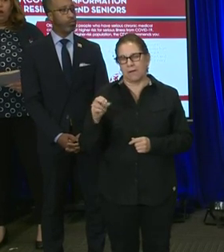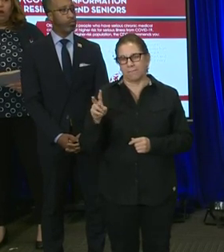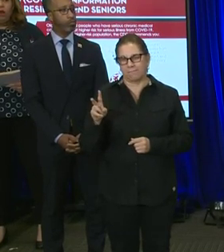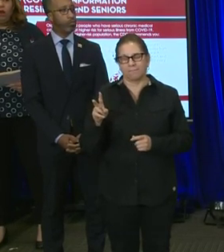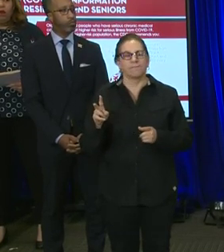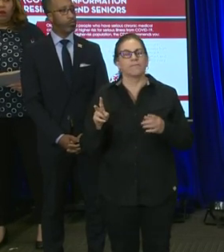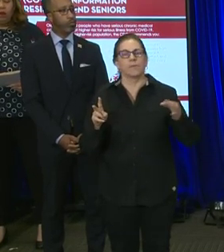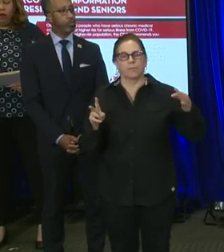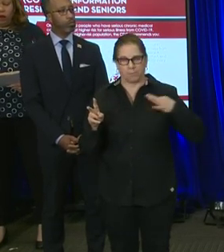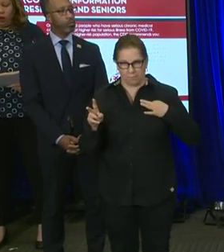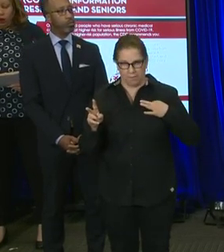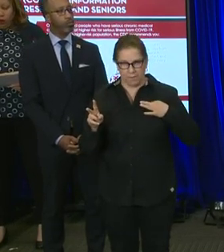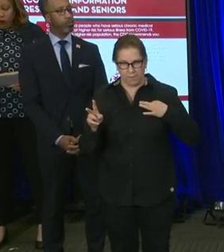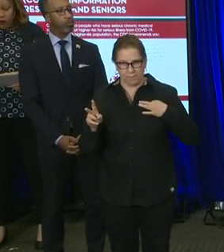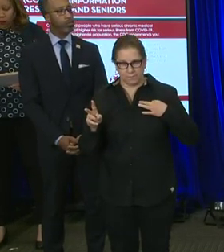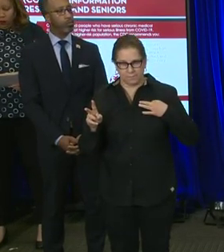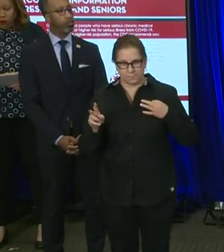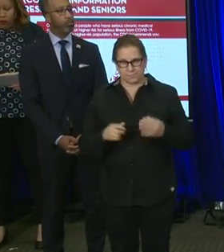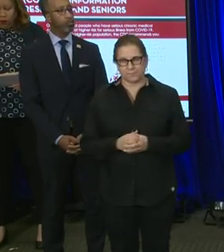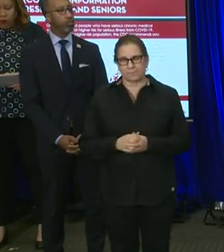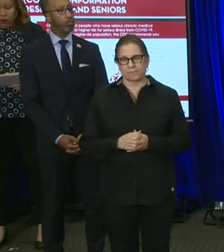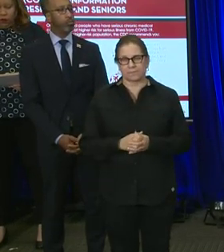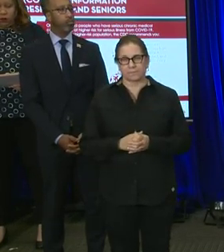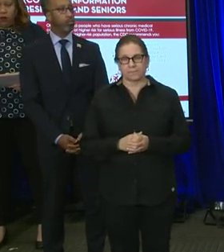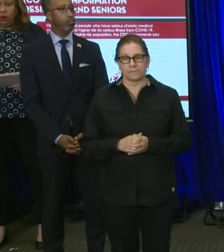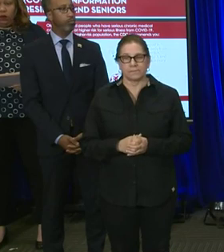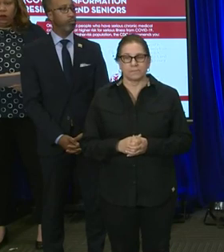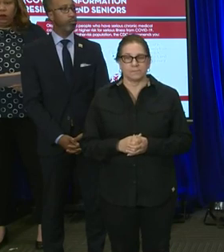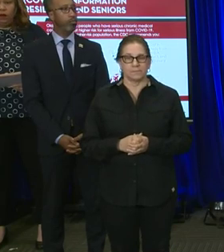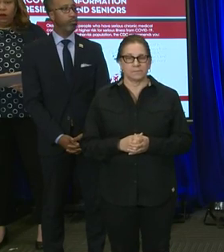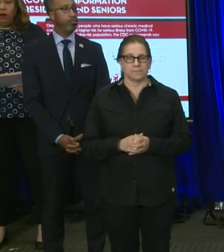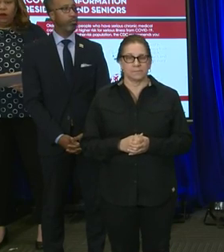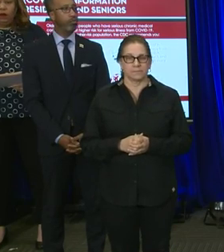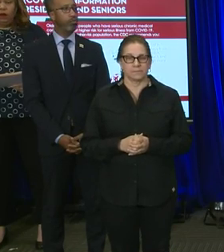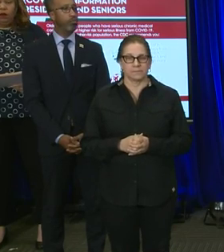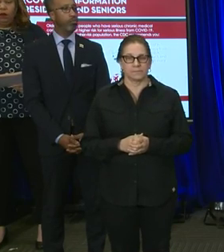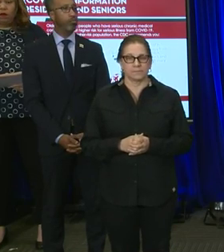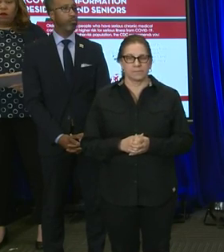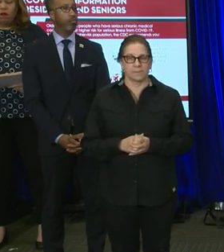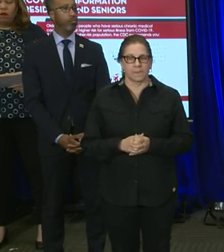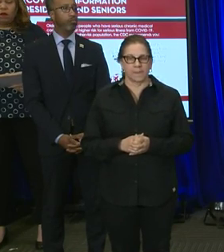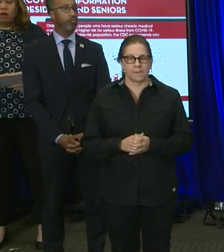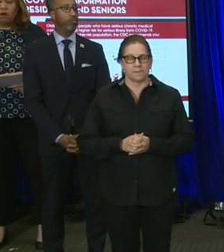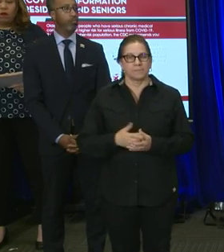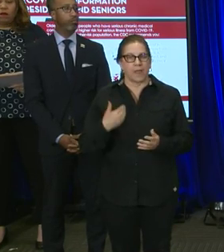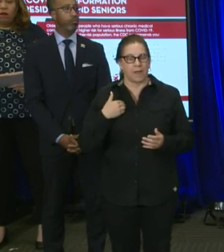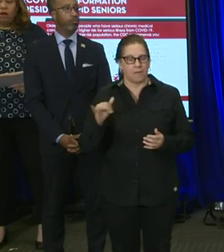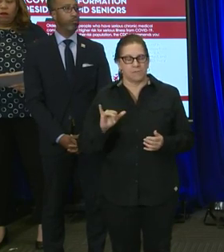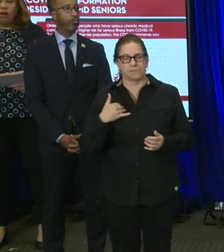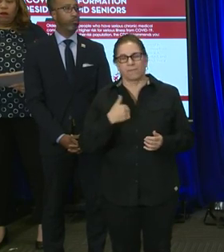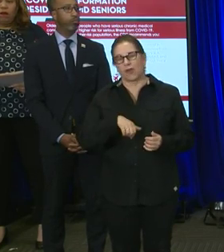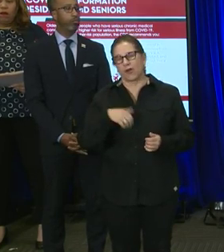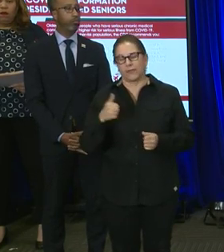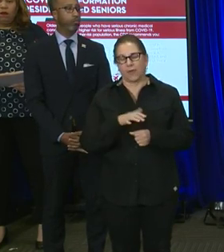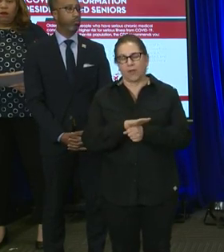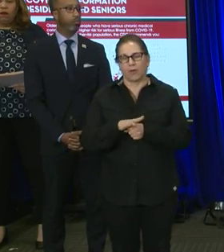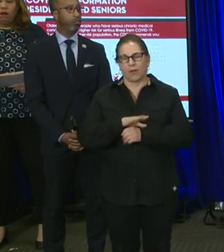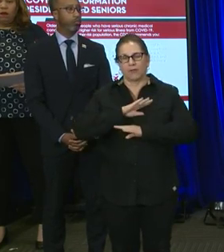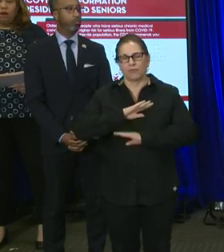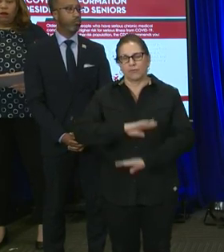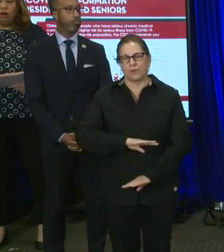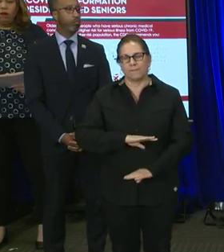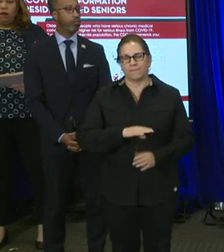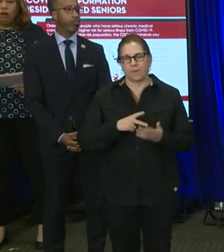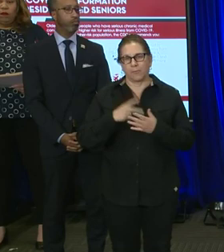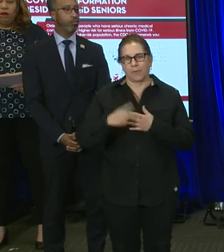relief program. It will be a $25 million recovery fund, funded again with local dollars, and we're